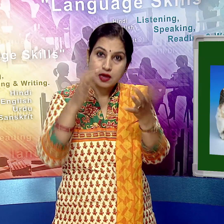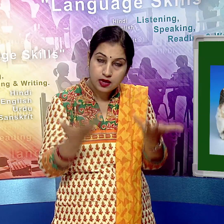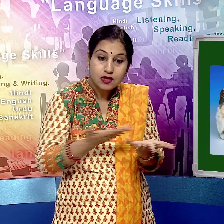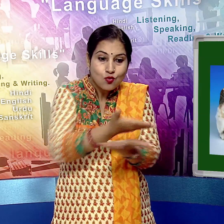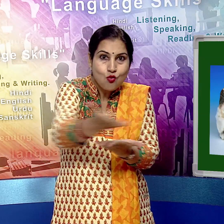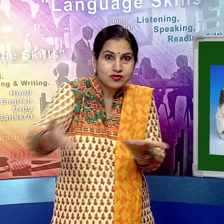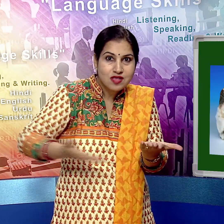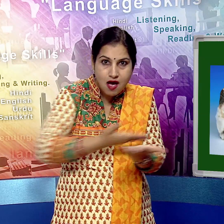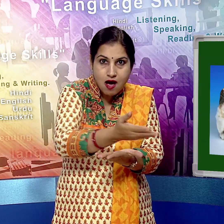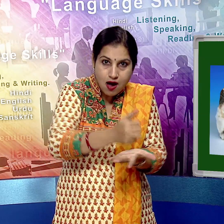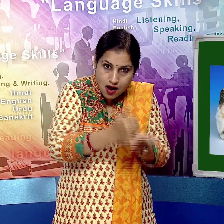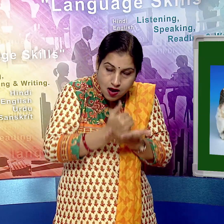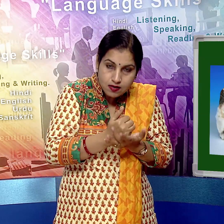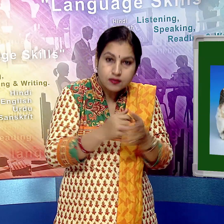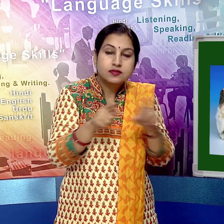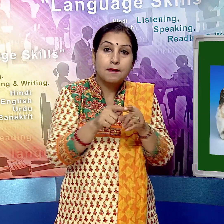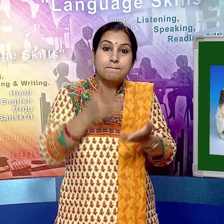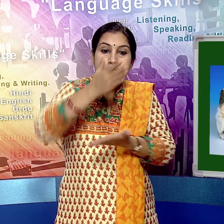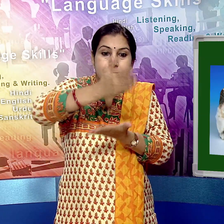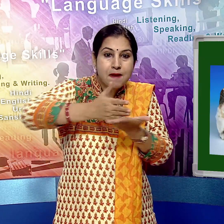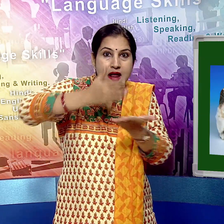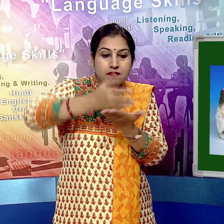dosa, bread, etc.